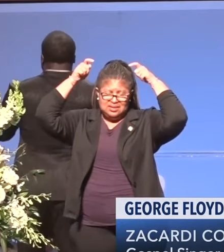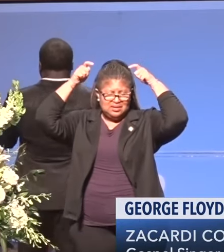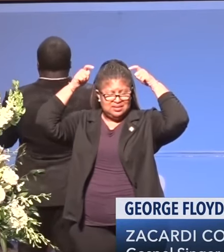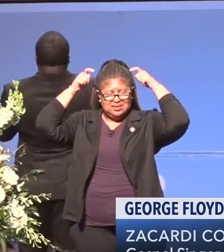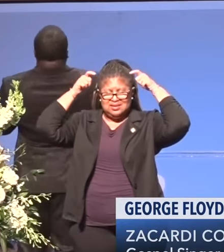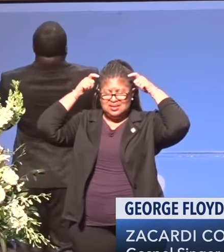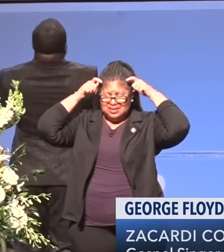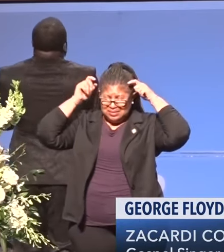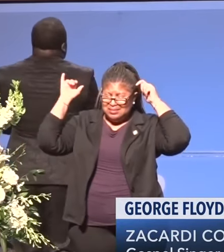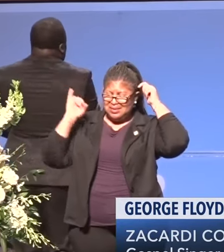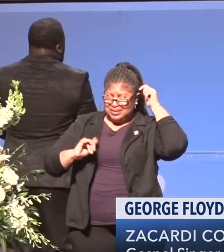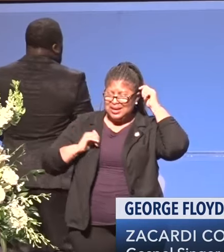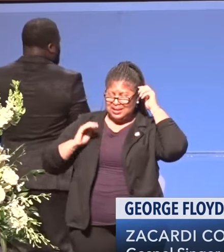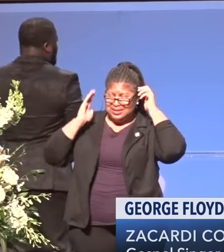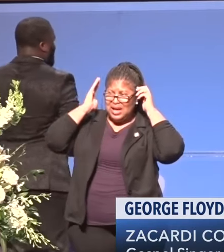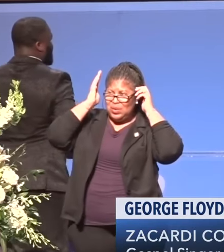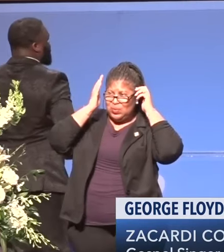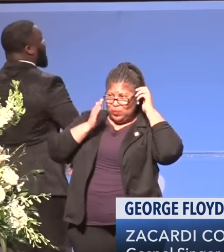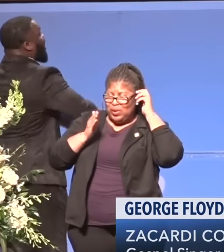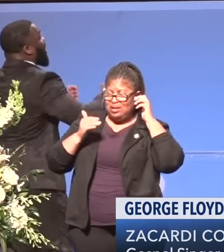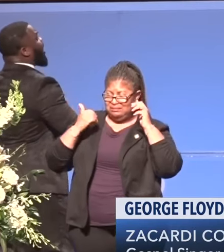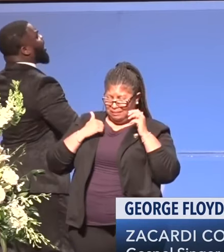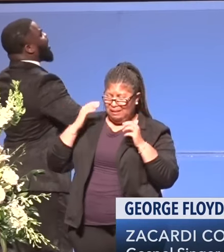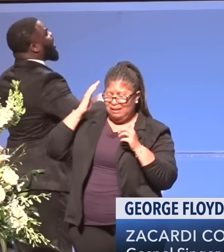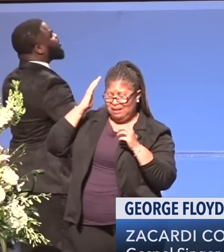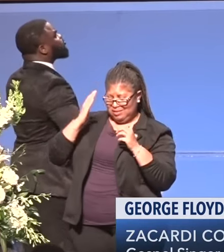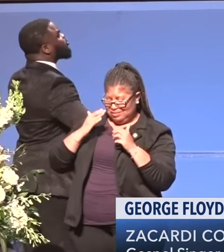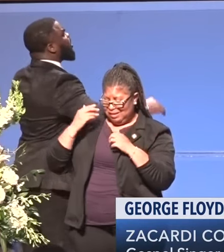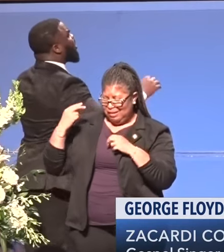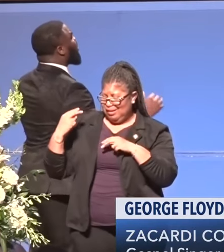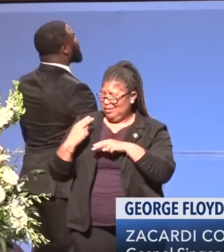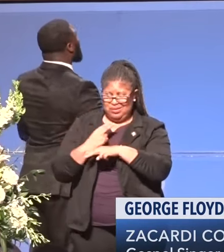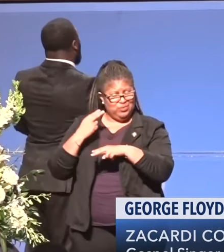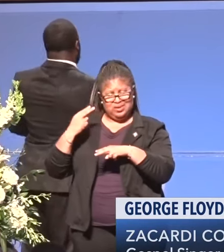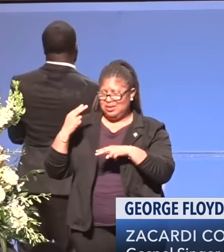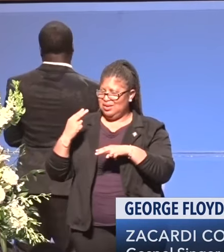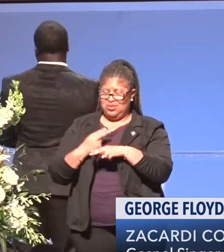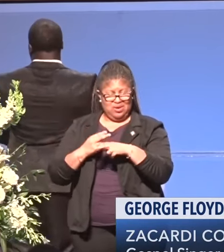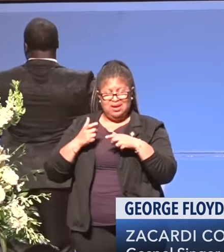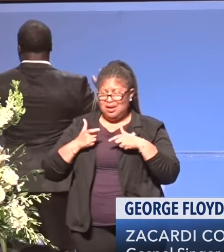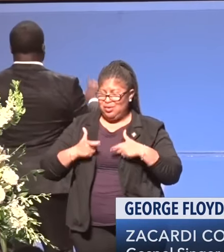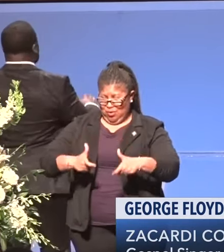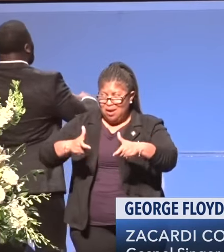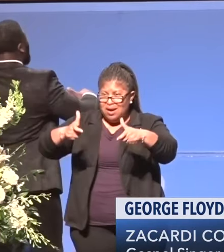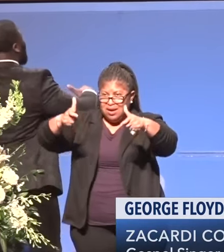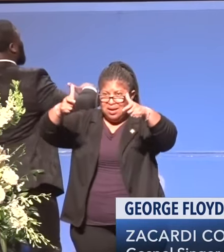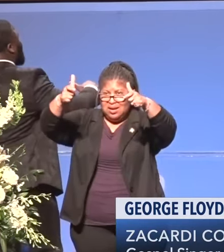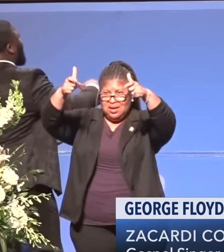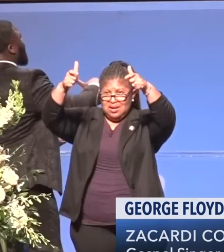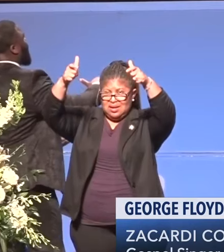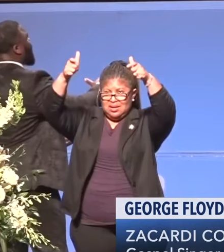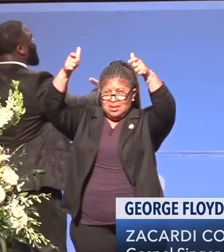Yes, I will. I shall. I shall wear